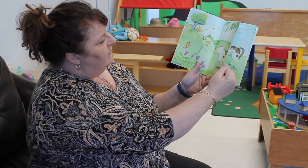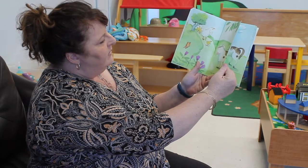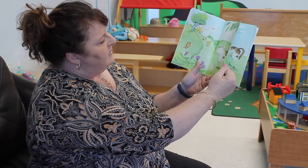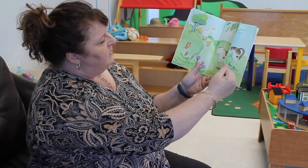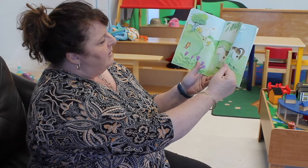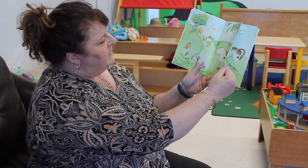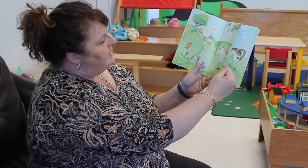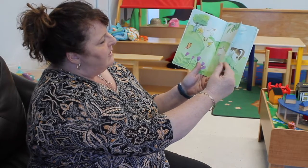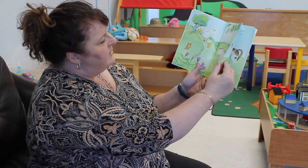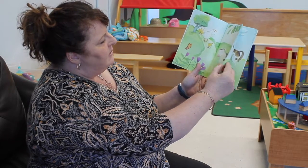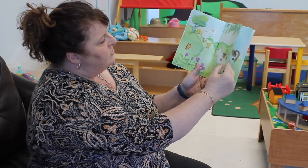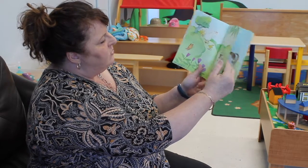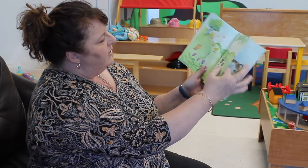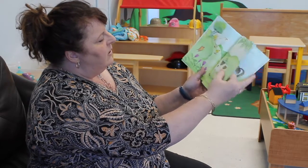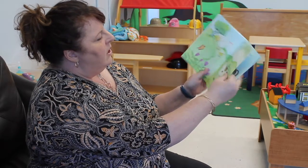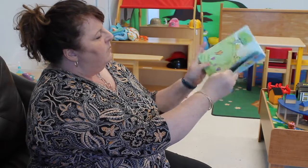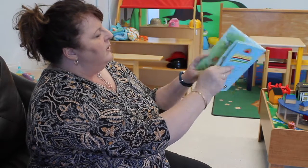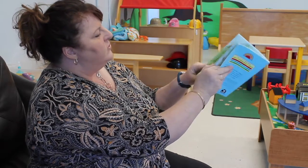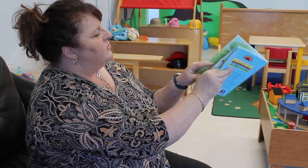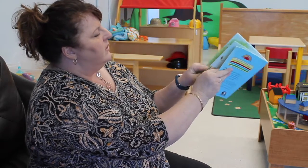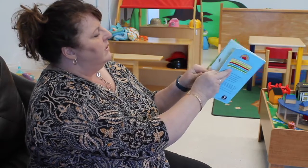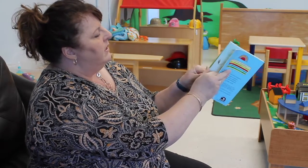Let's see what happens next in our story. Our pages are sticking together.